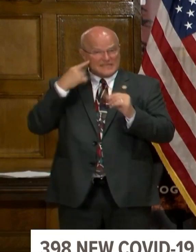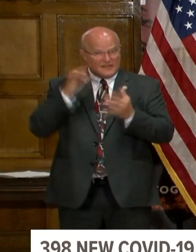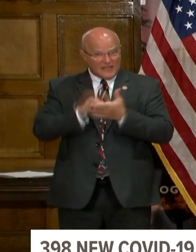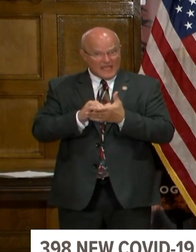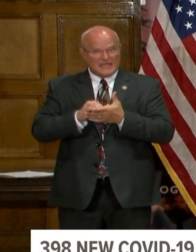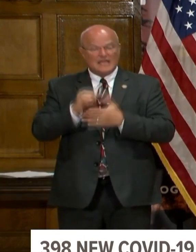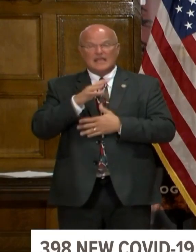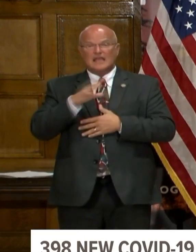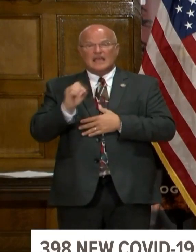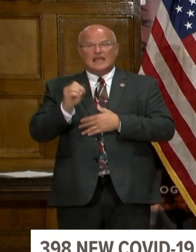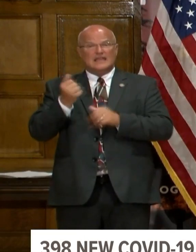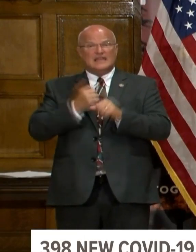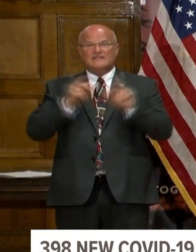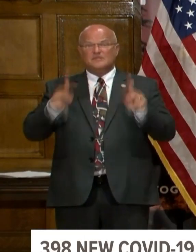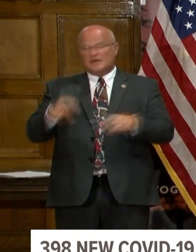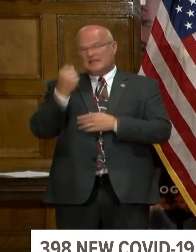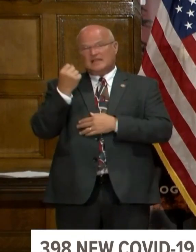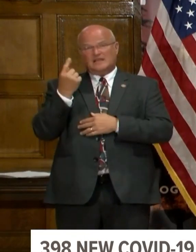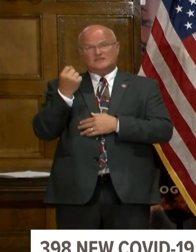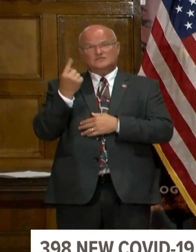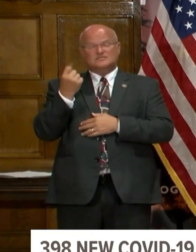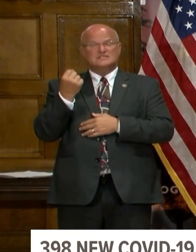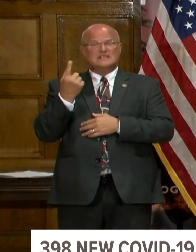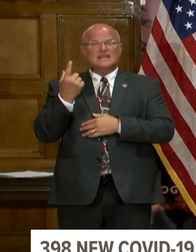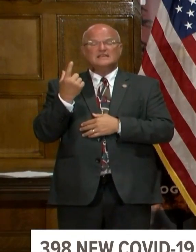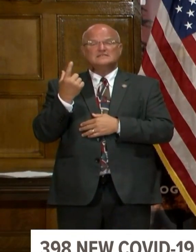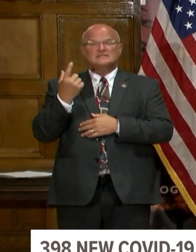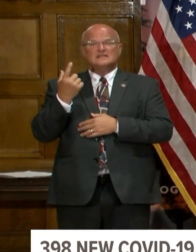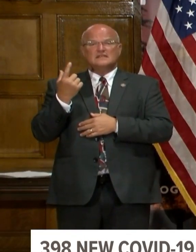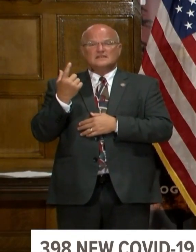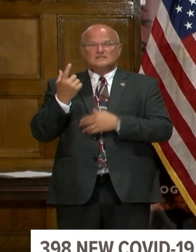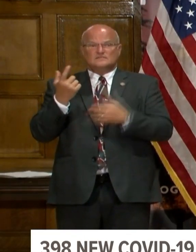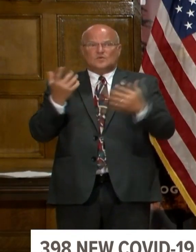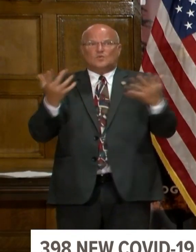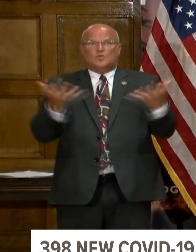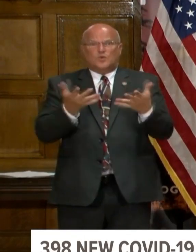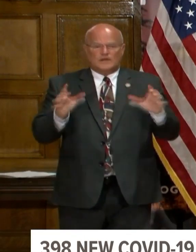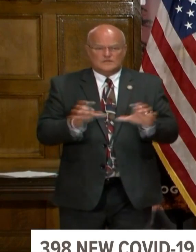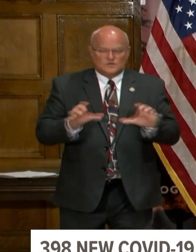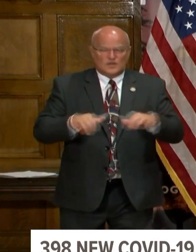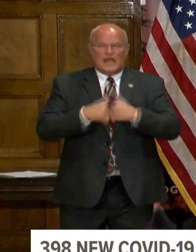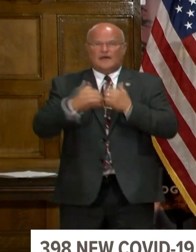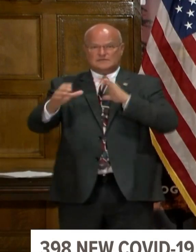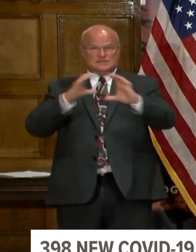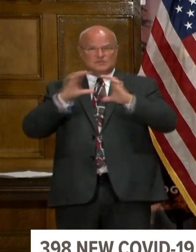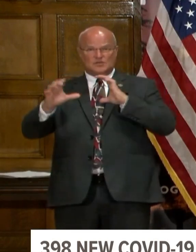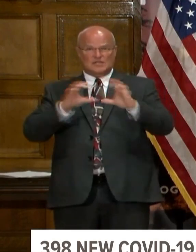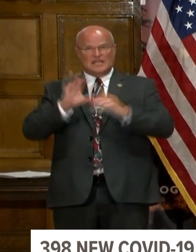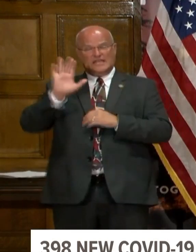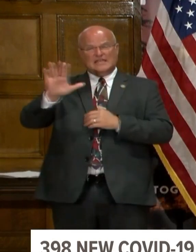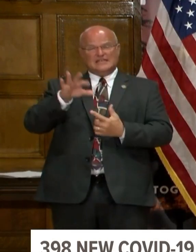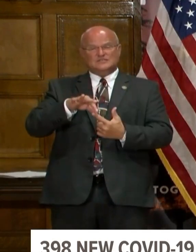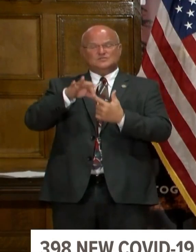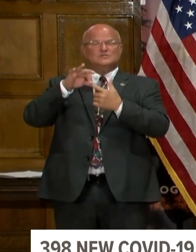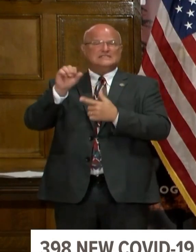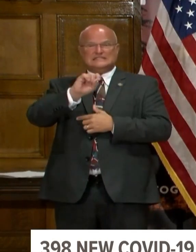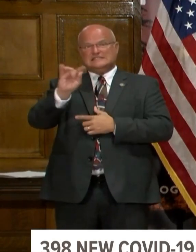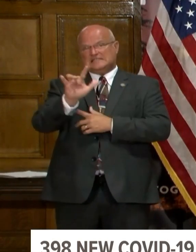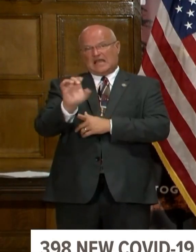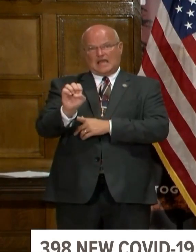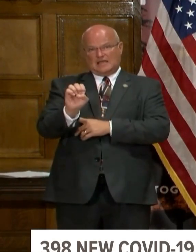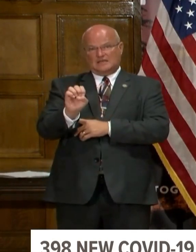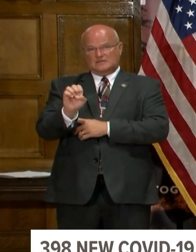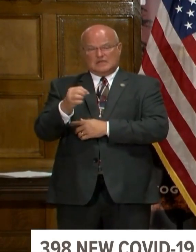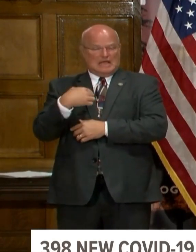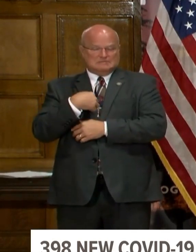and everybody understands what he was doing, how he's communicating, and his unique style. So